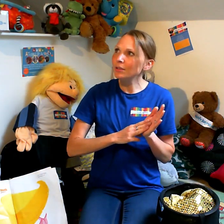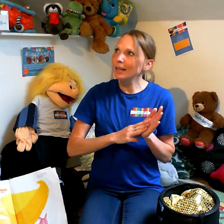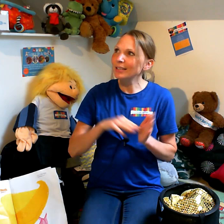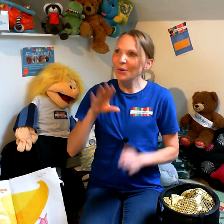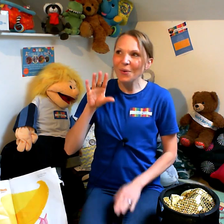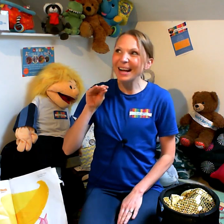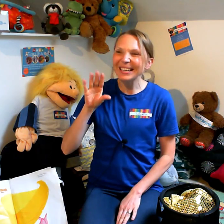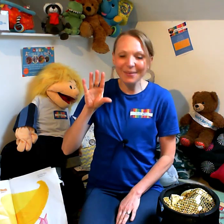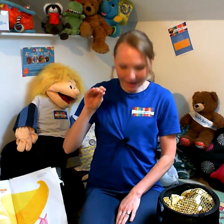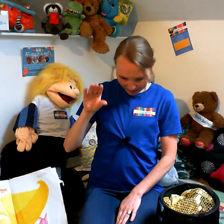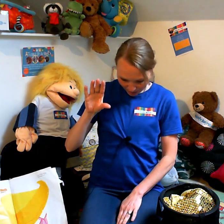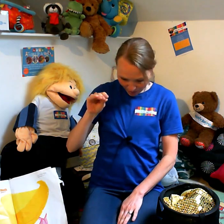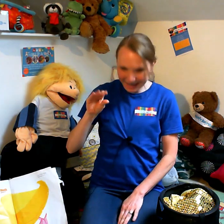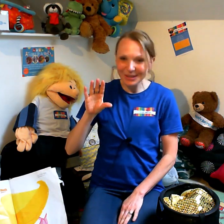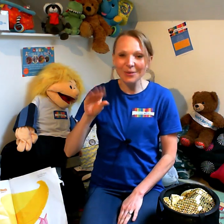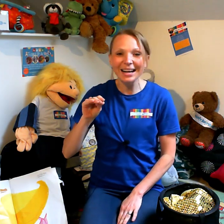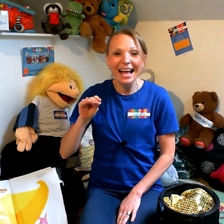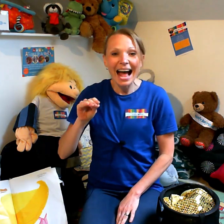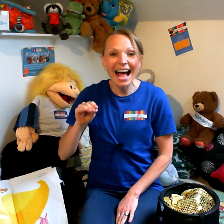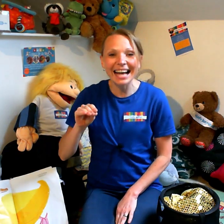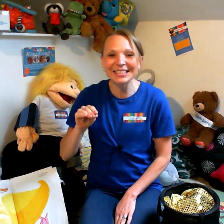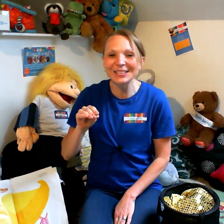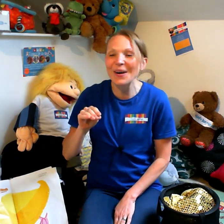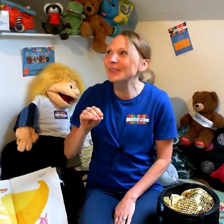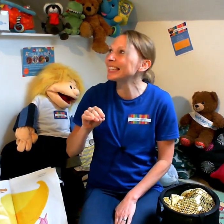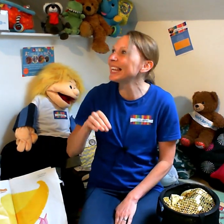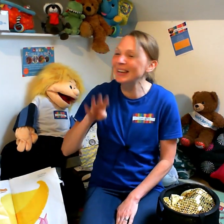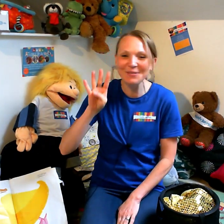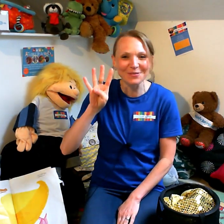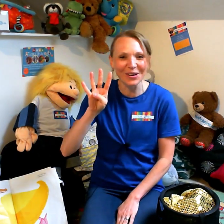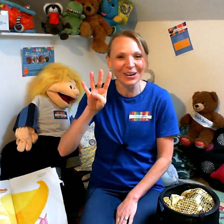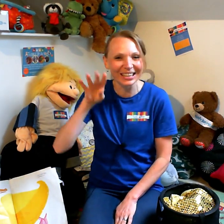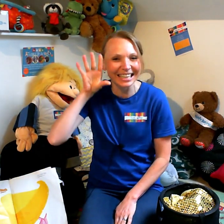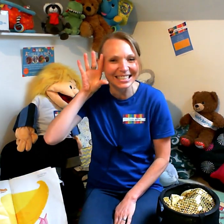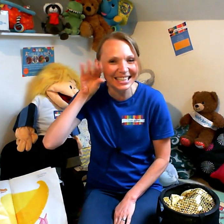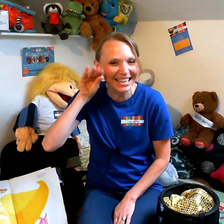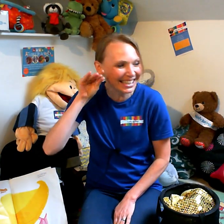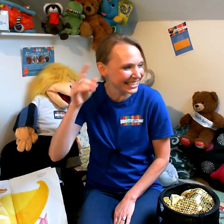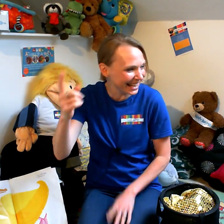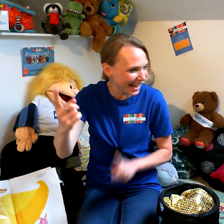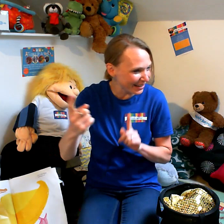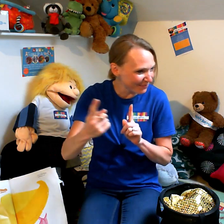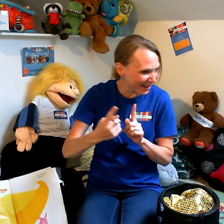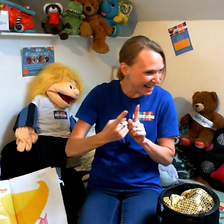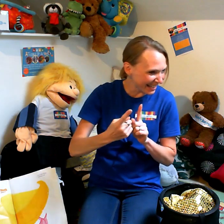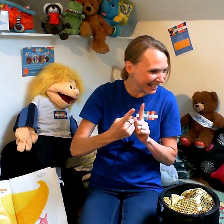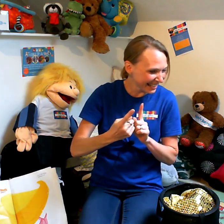said quack, quack, quack, quack, and only four little ducks came back.